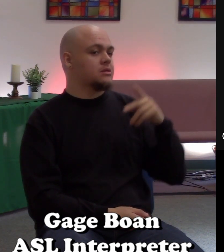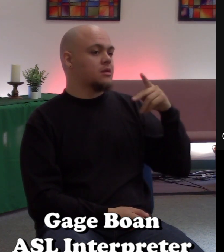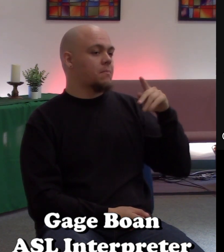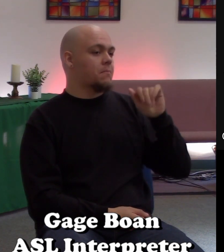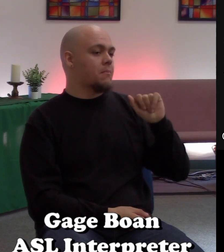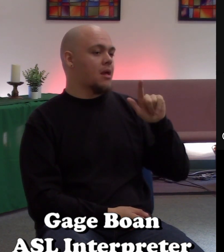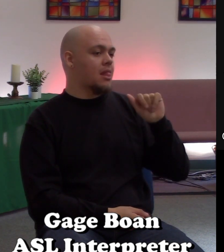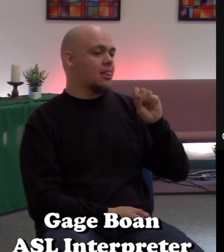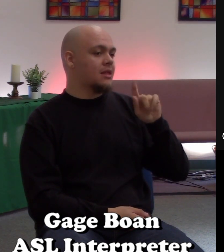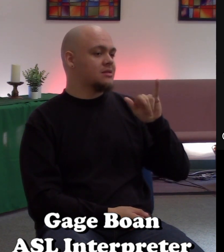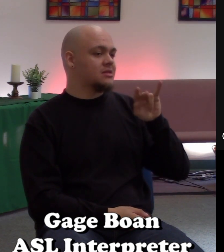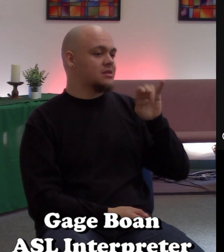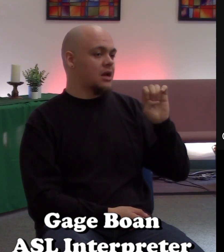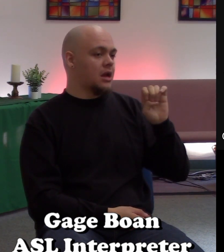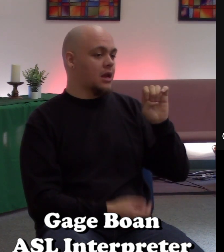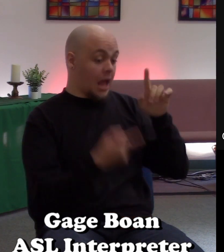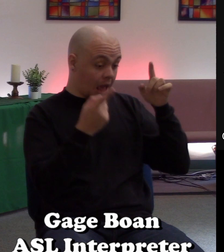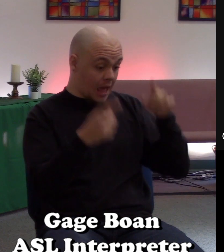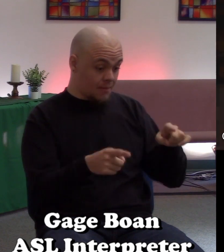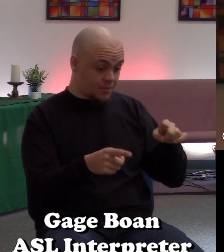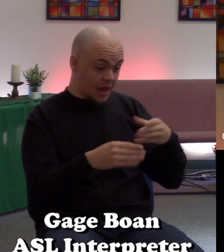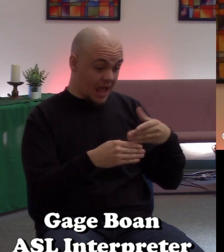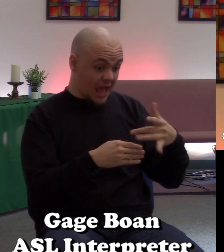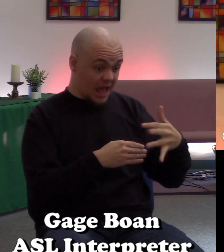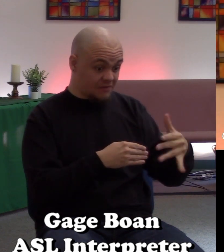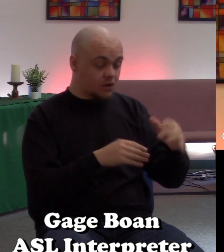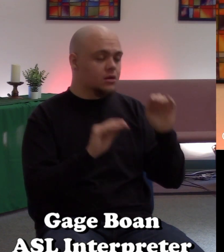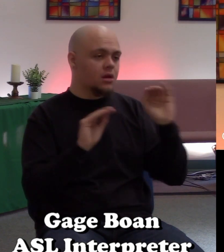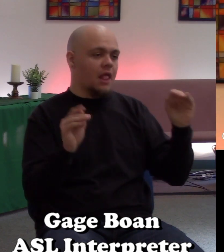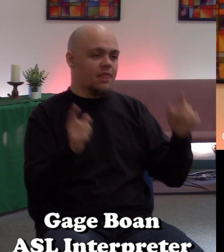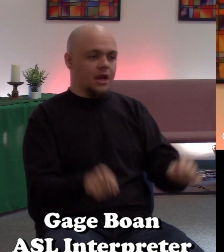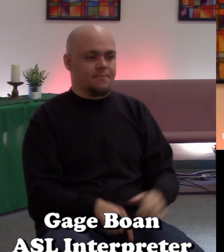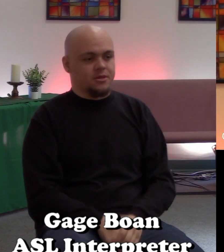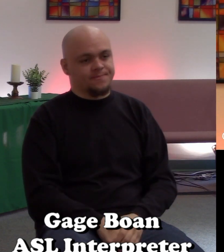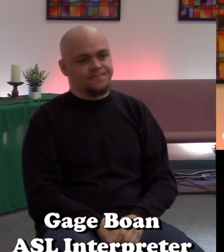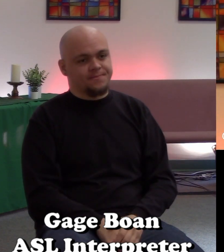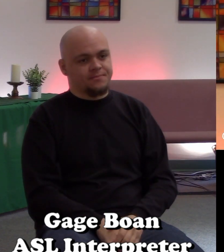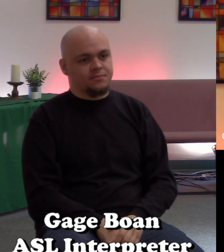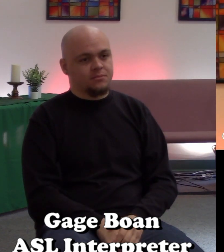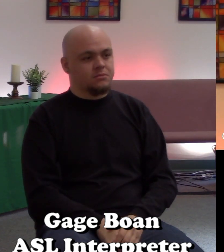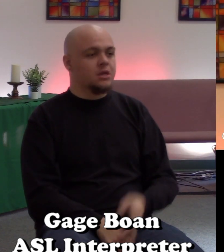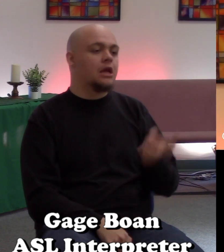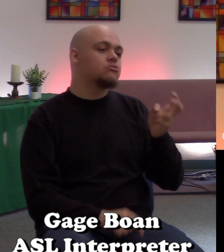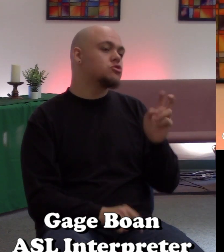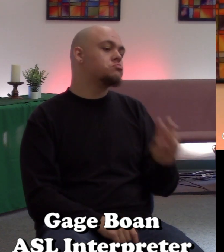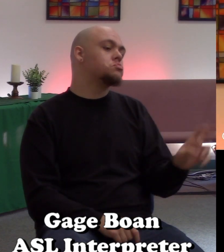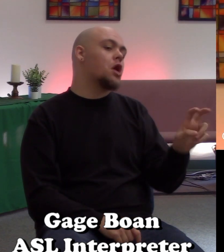Arafat returns to Palestine. Anybody know what happened after he did that? Nothing.